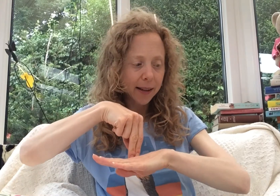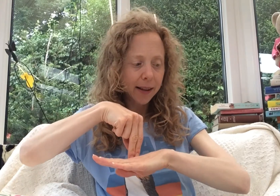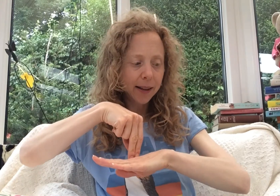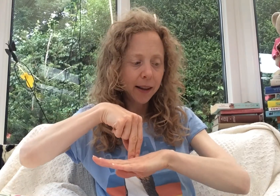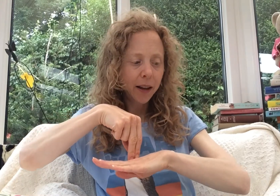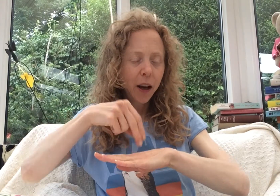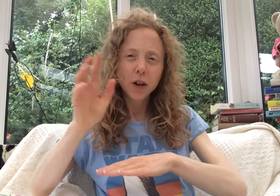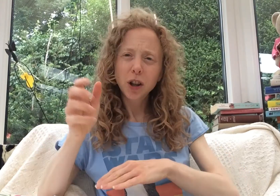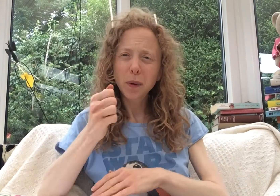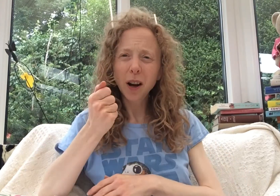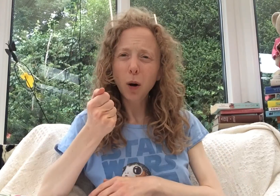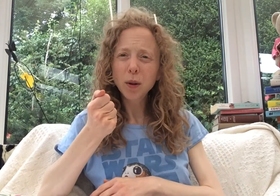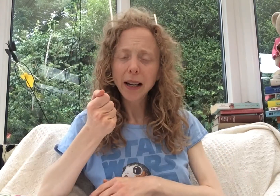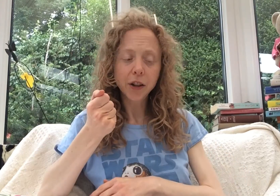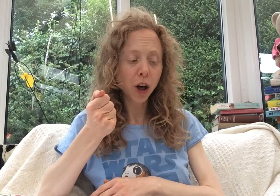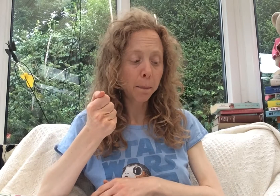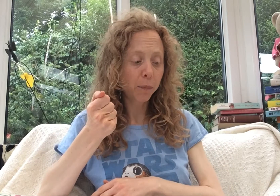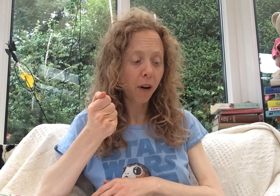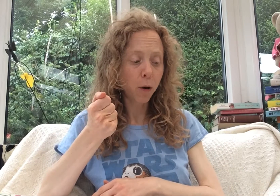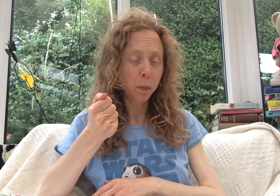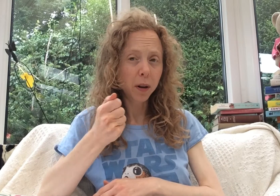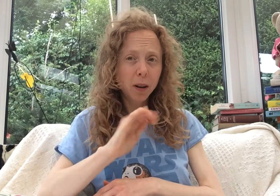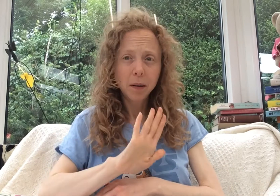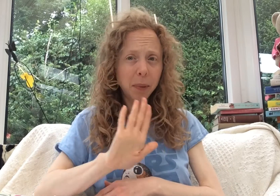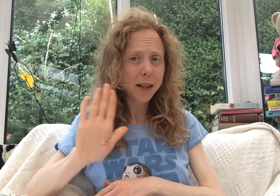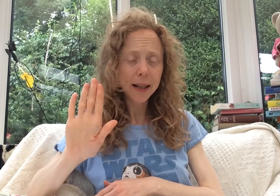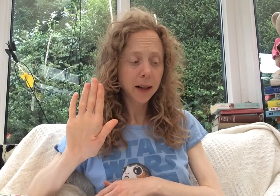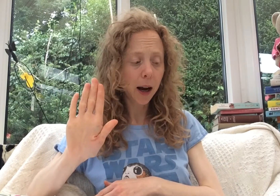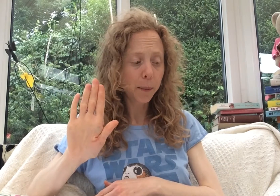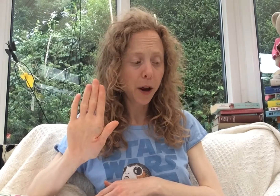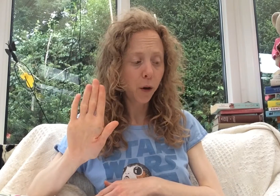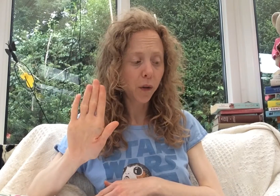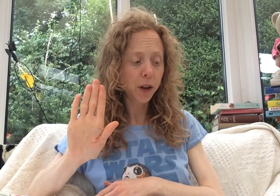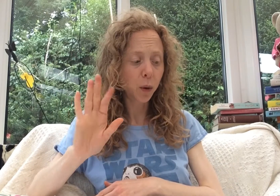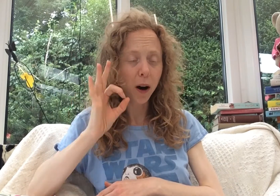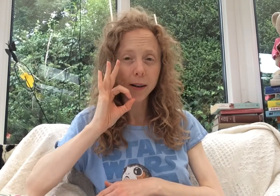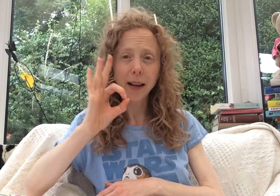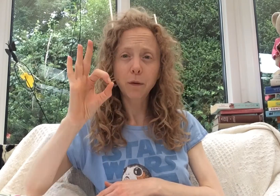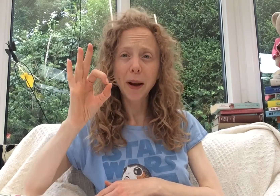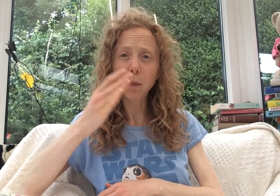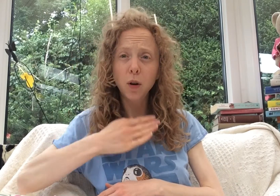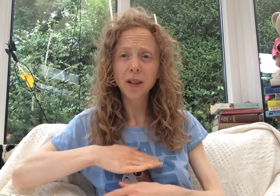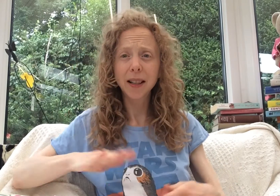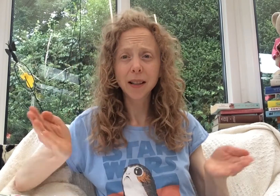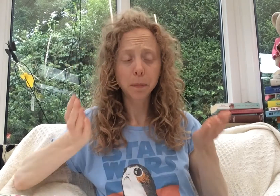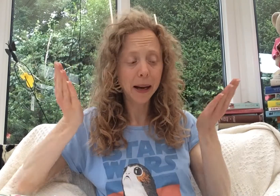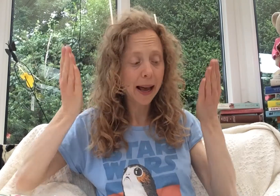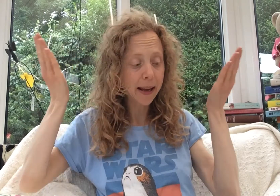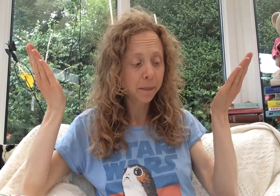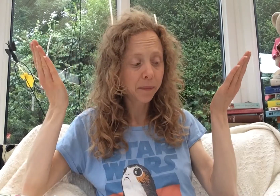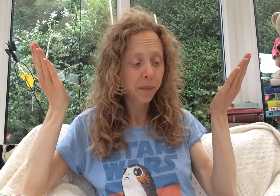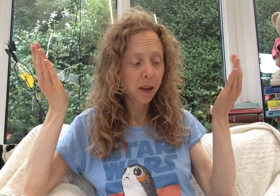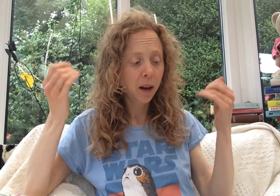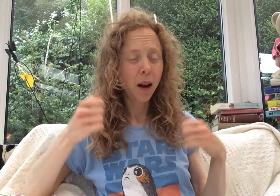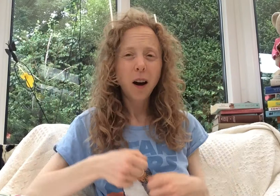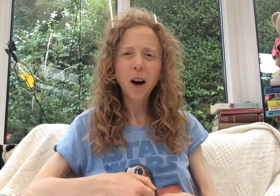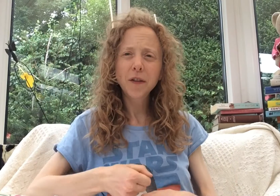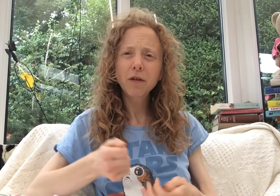fence. She was holding a jump rope, but didn't come over to ask if we wanted to play. After a